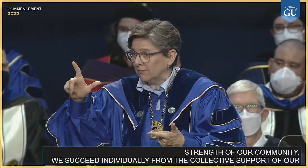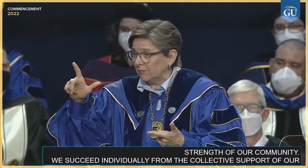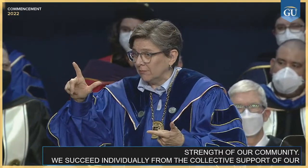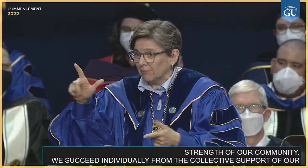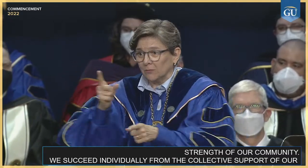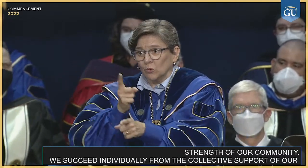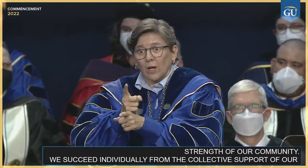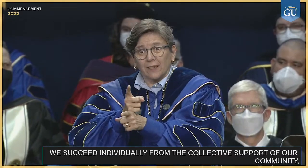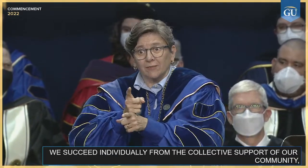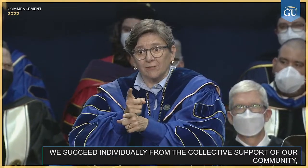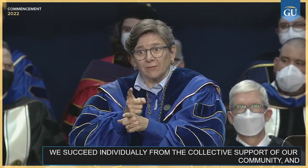doctorates that were given today.